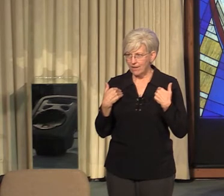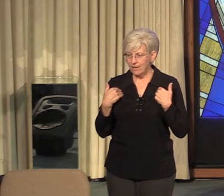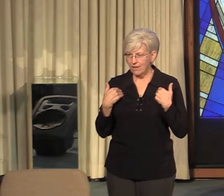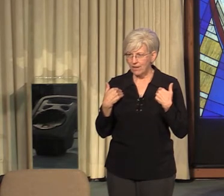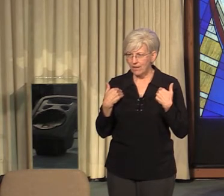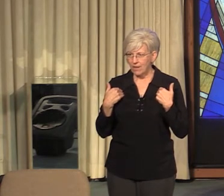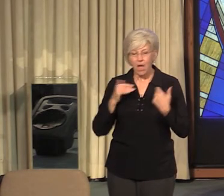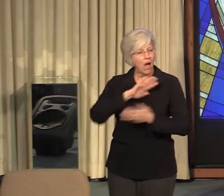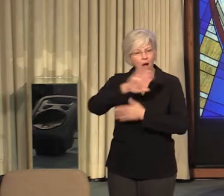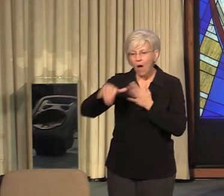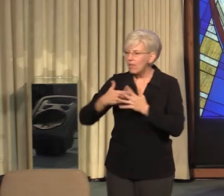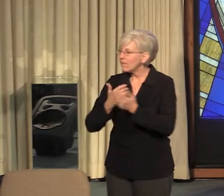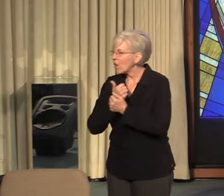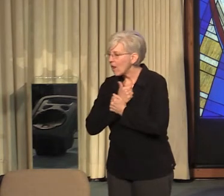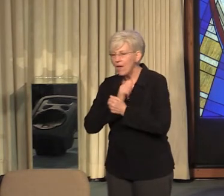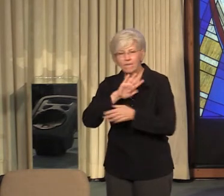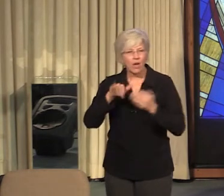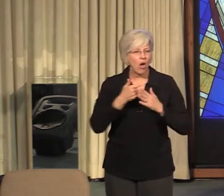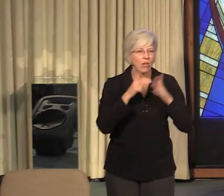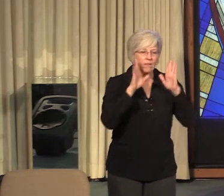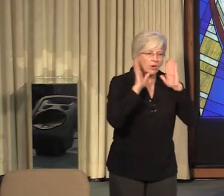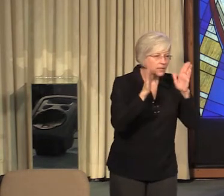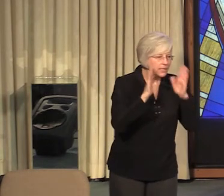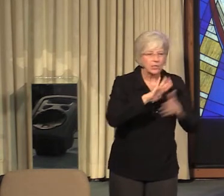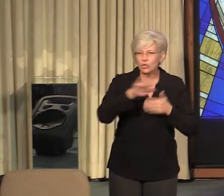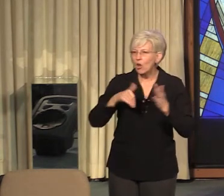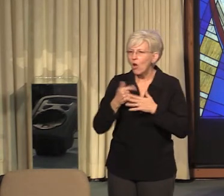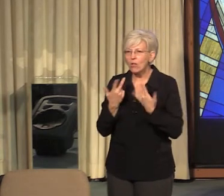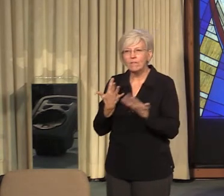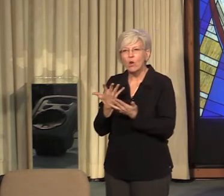all of our love, all of our attention, all of our treasures,